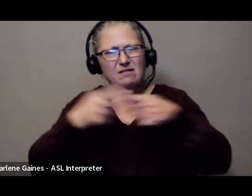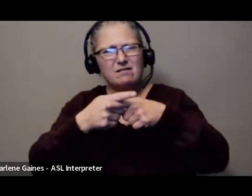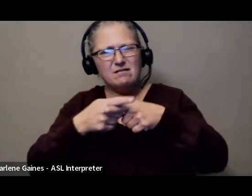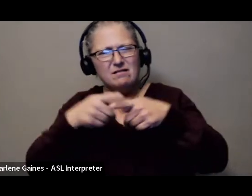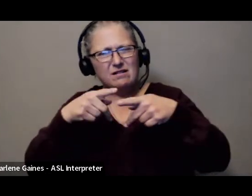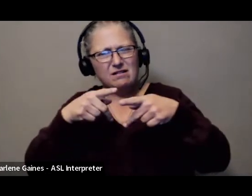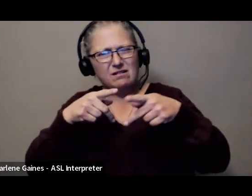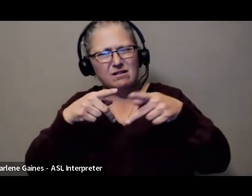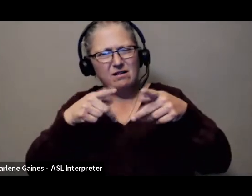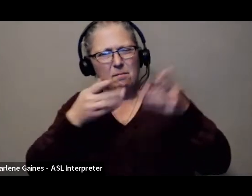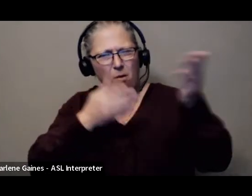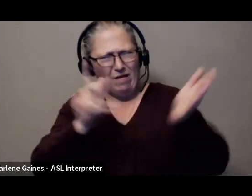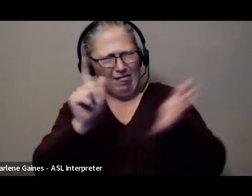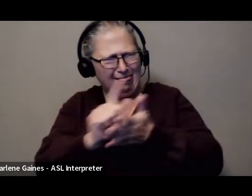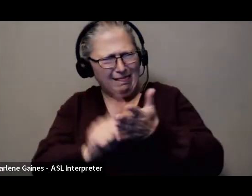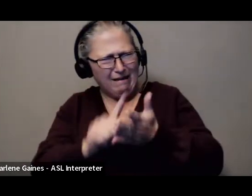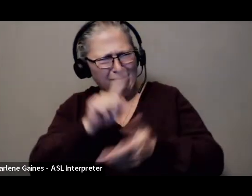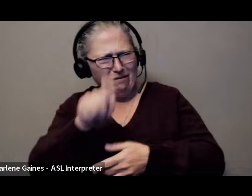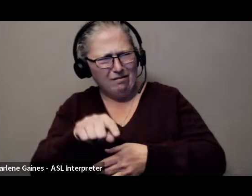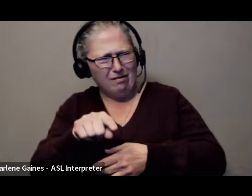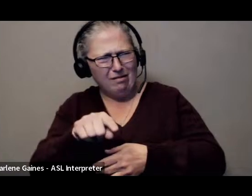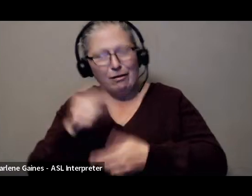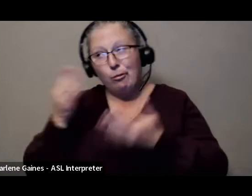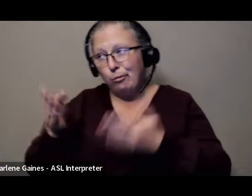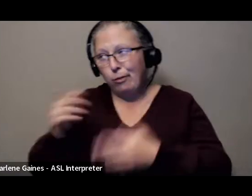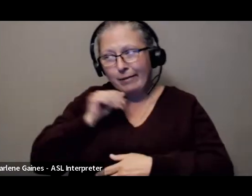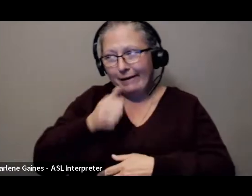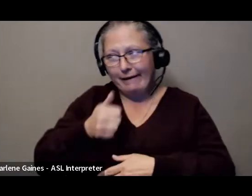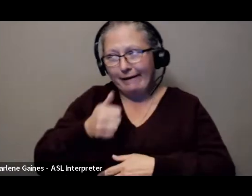that legal? Probably not.